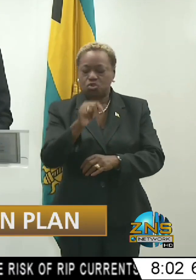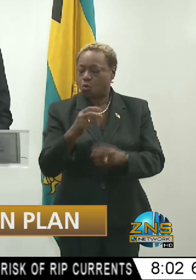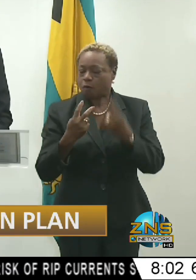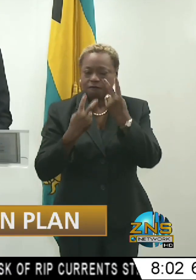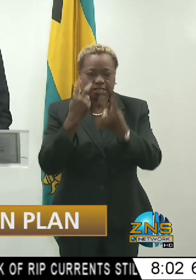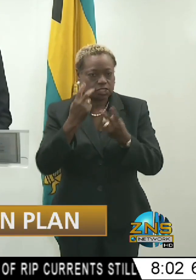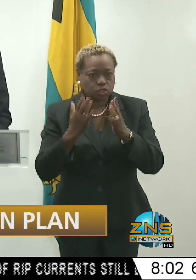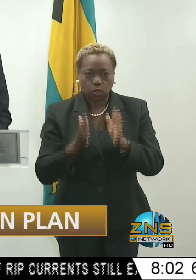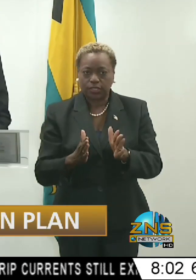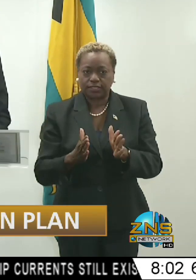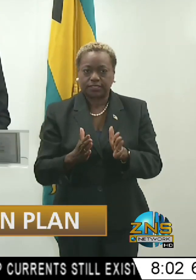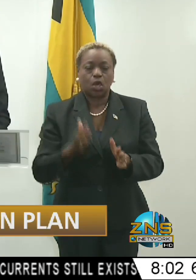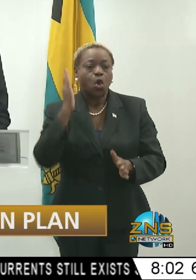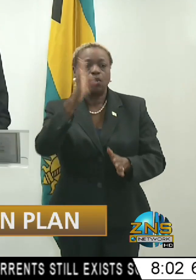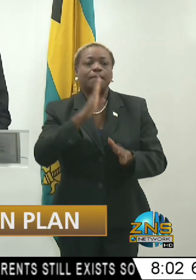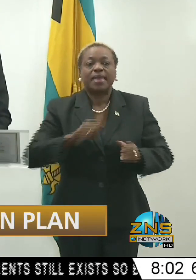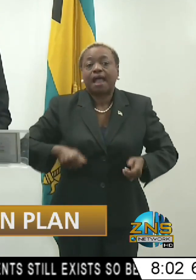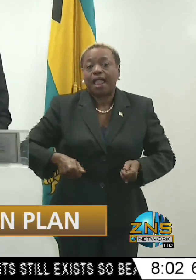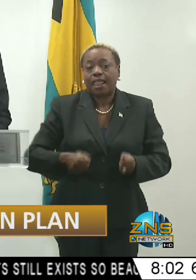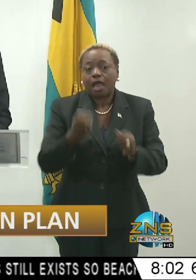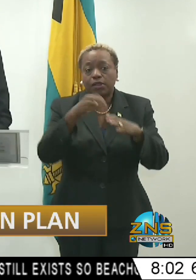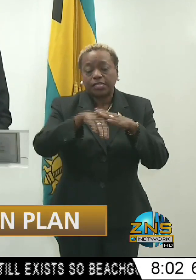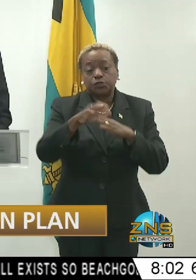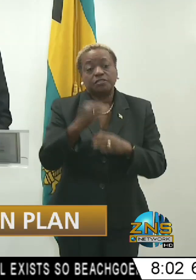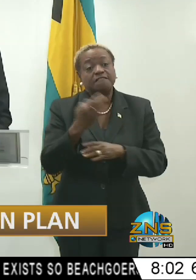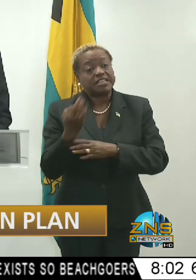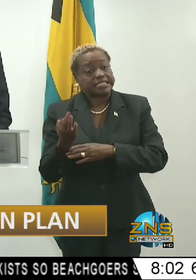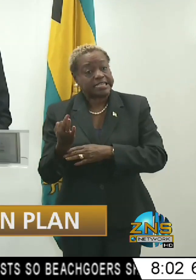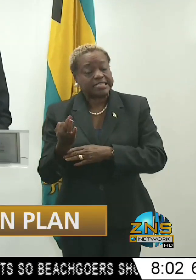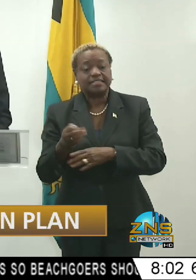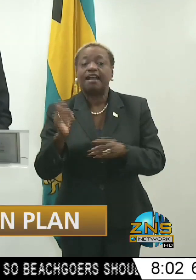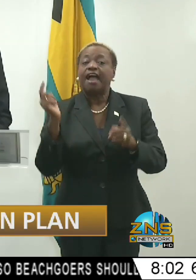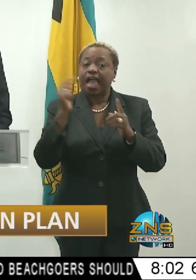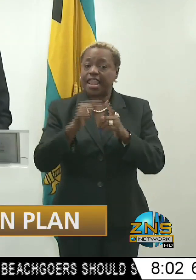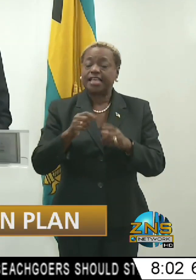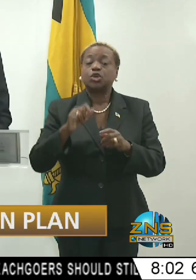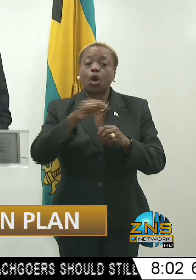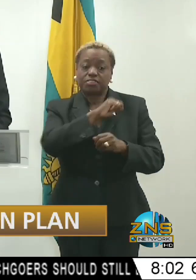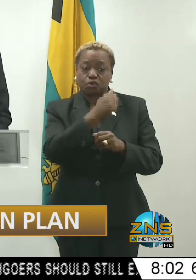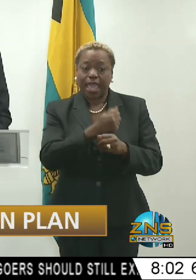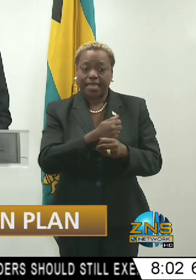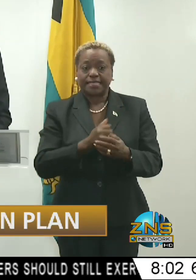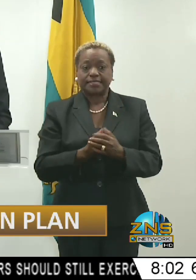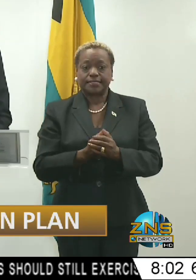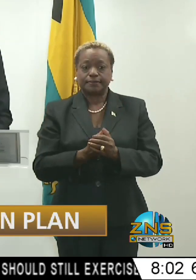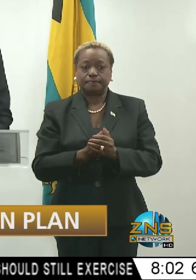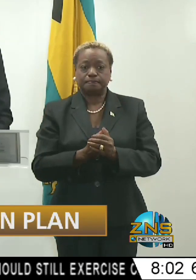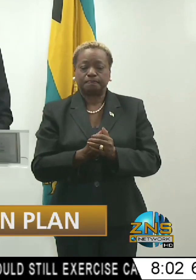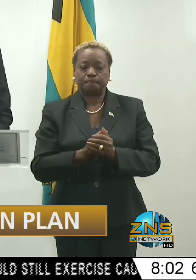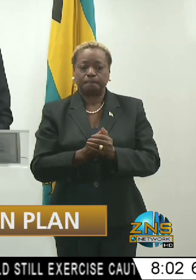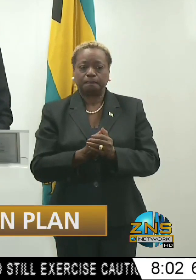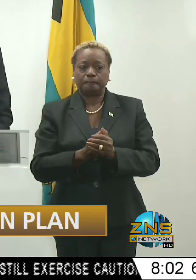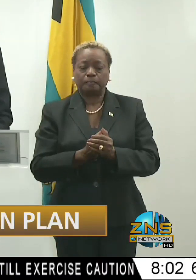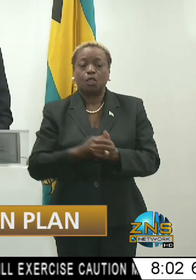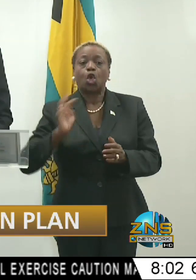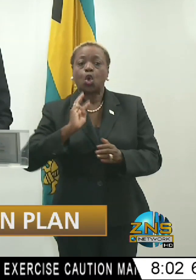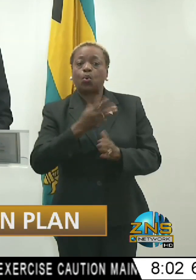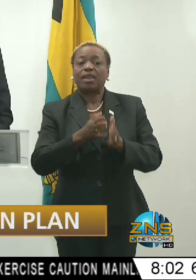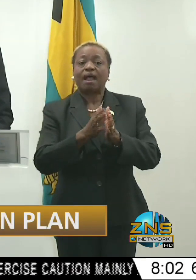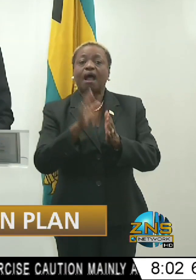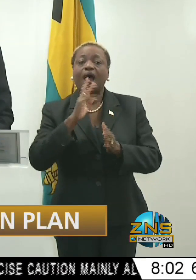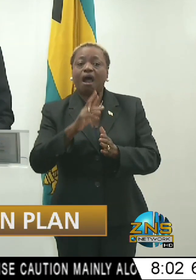visitors will be allowed into the facility unless authorized. We